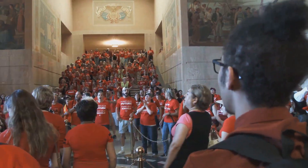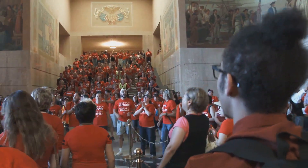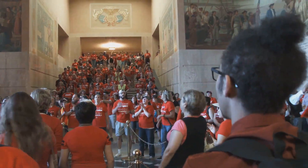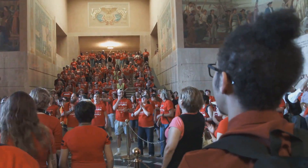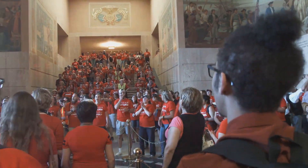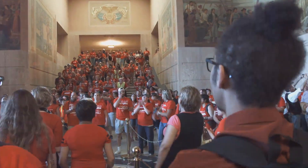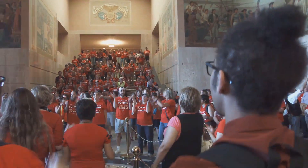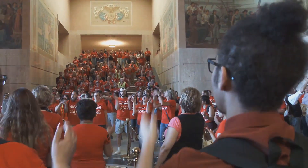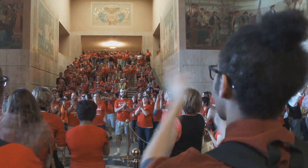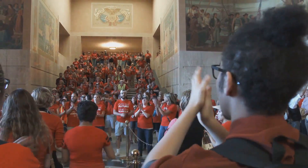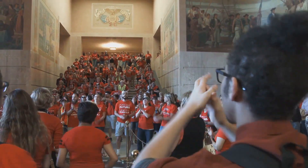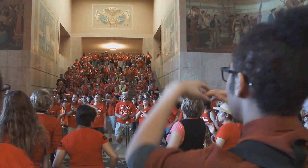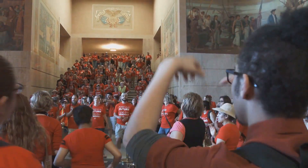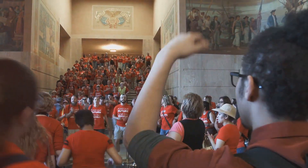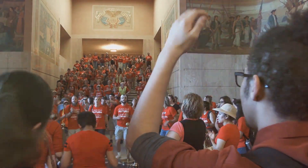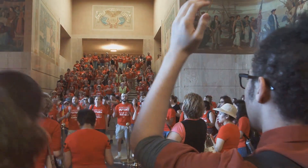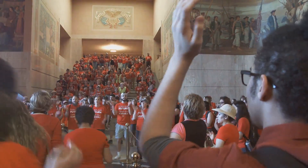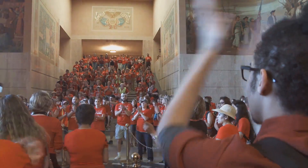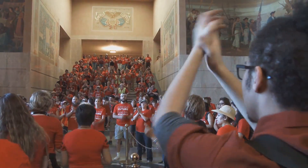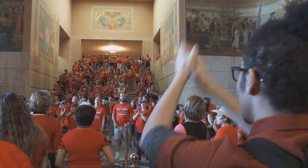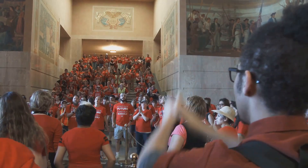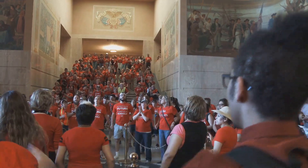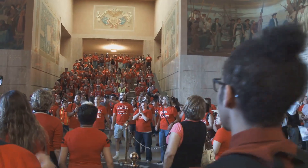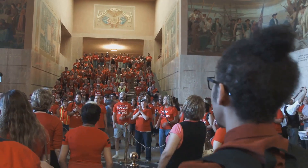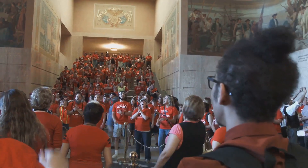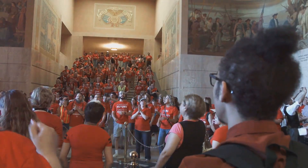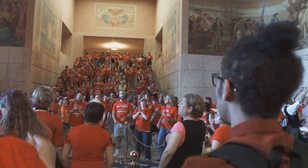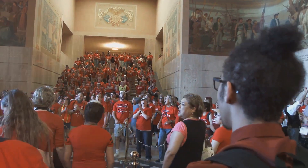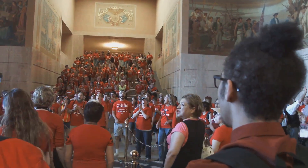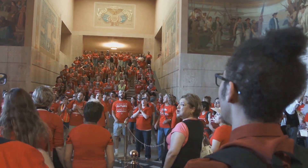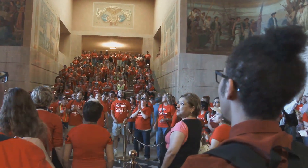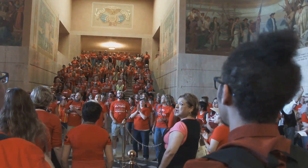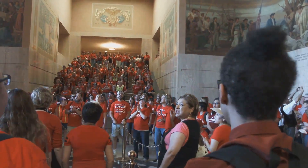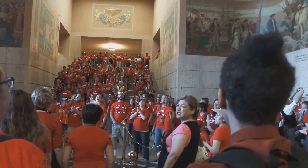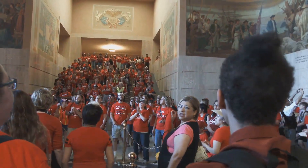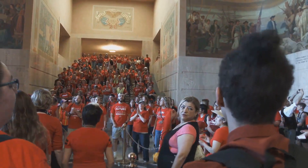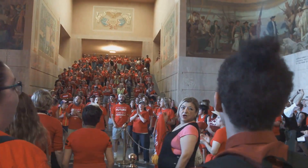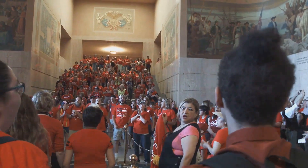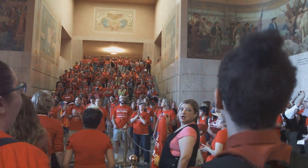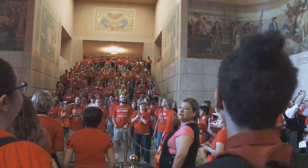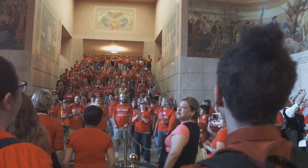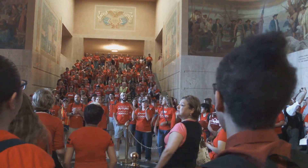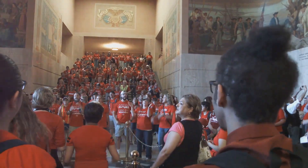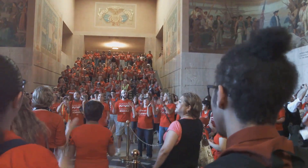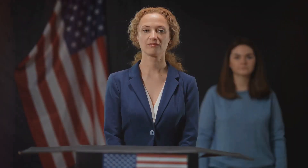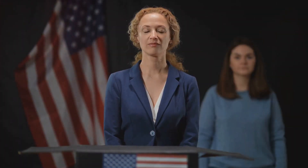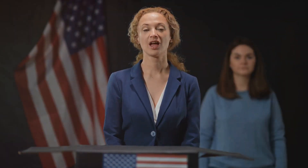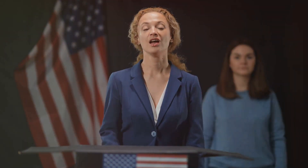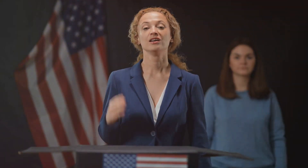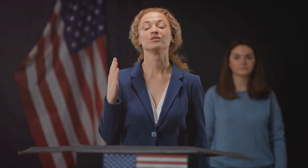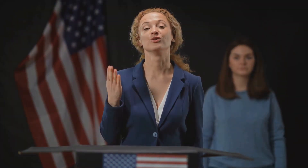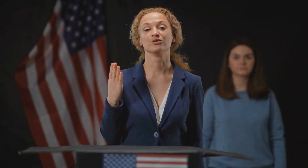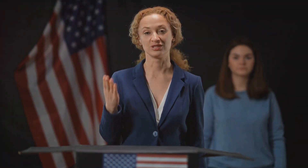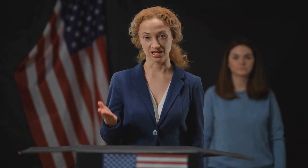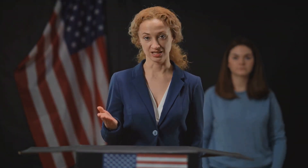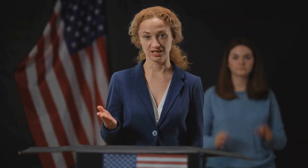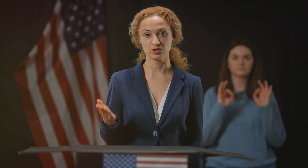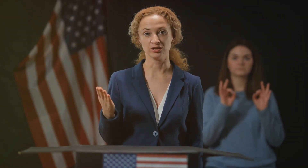over the campus, and did not back down until their voices were heard. After days of relentless protest, the hearing candidate